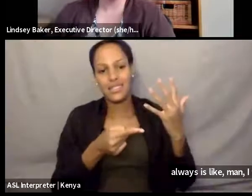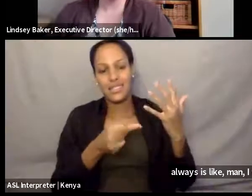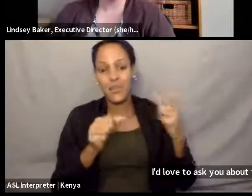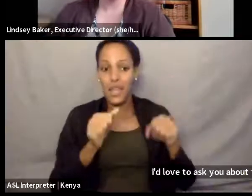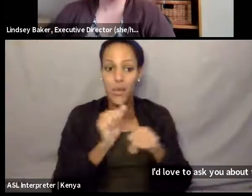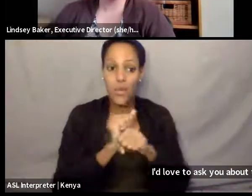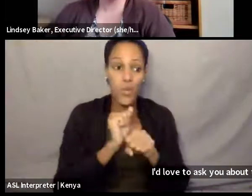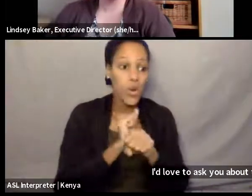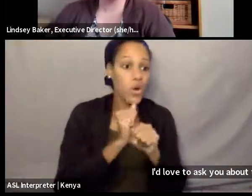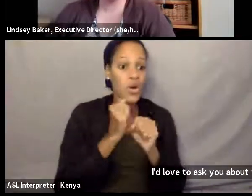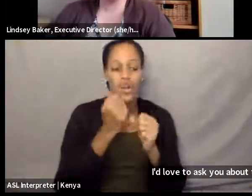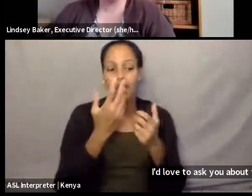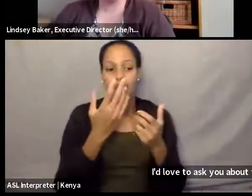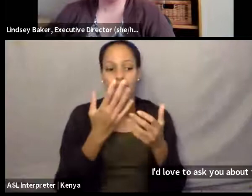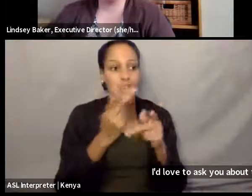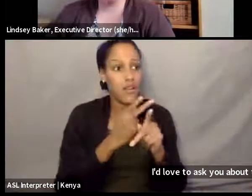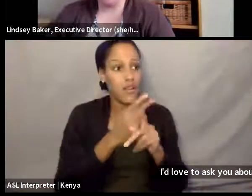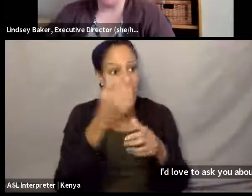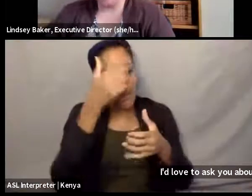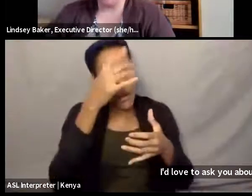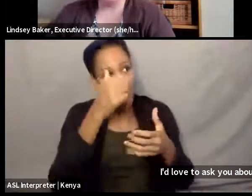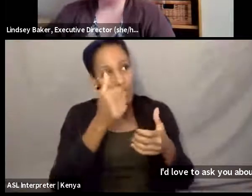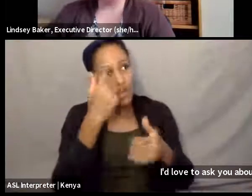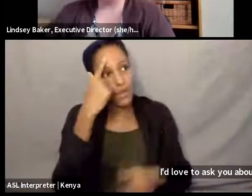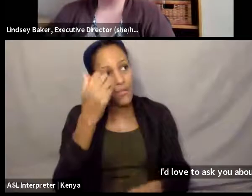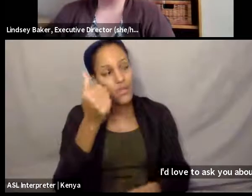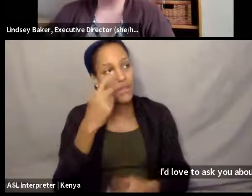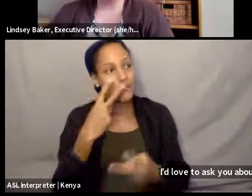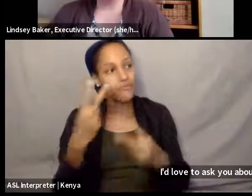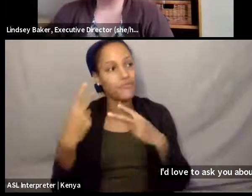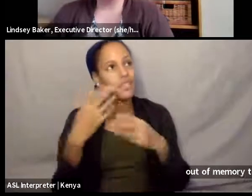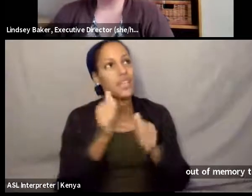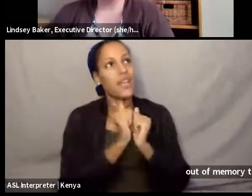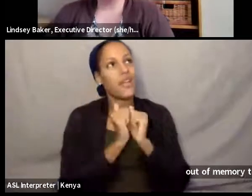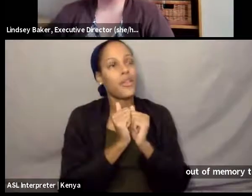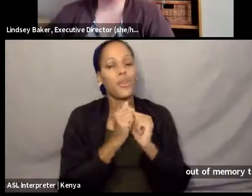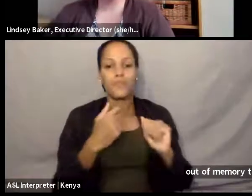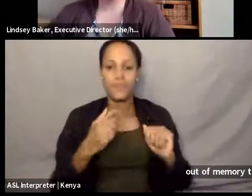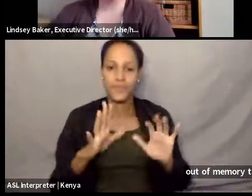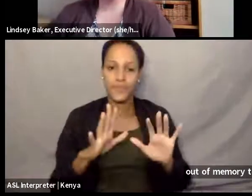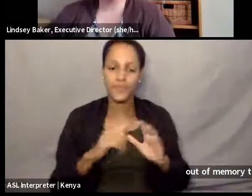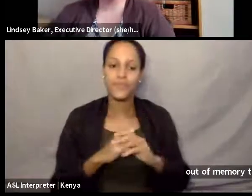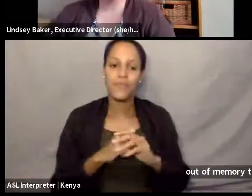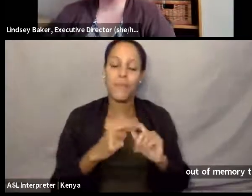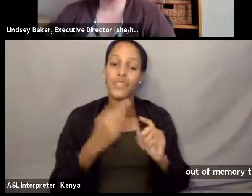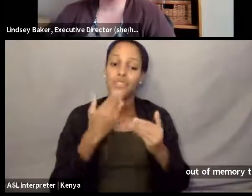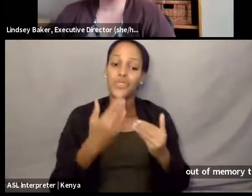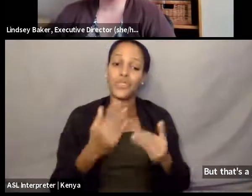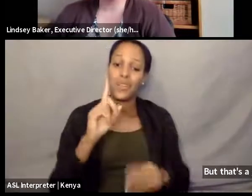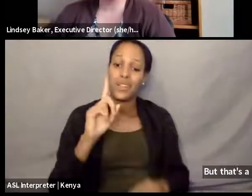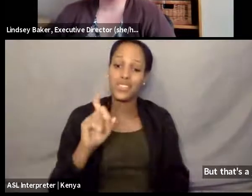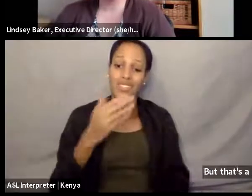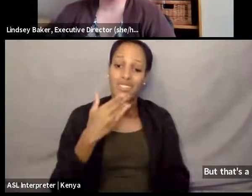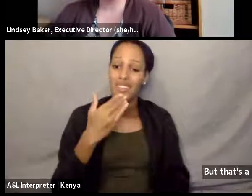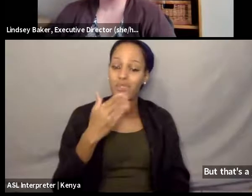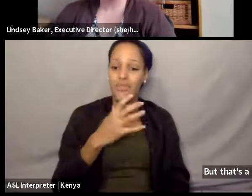memory together, you know? Yeah. But that's a great question. Yeah, I love